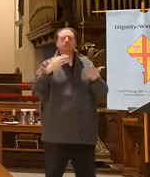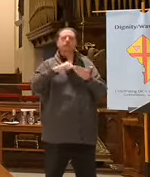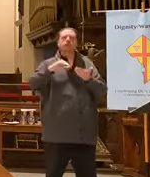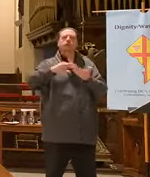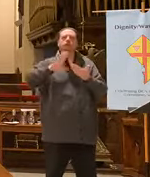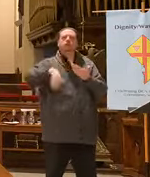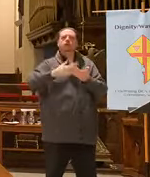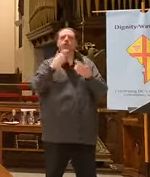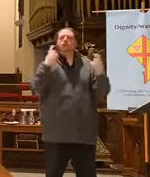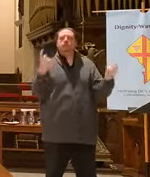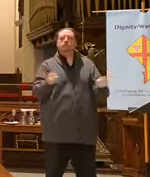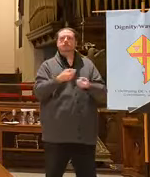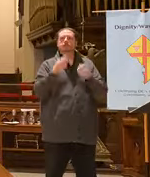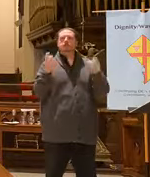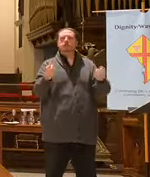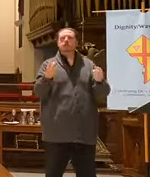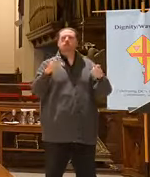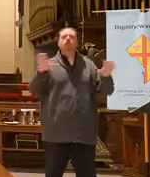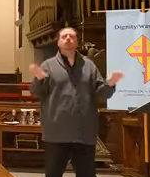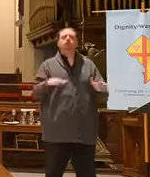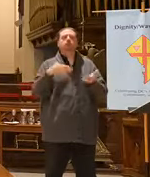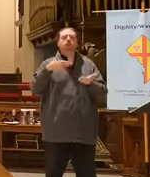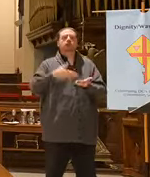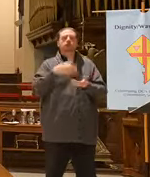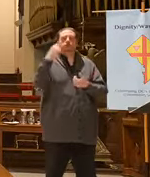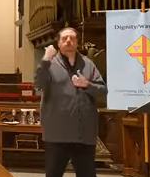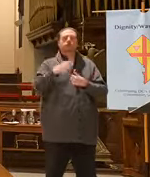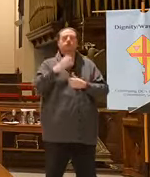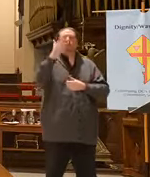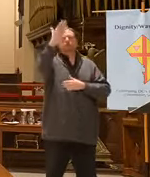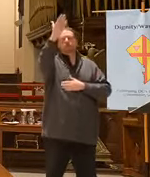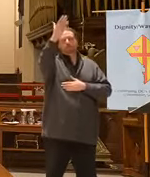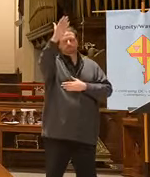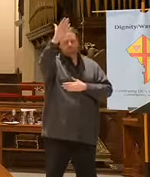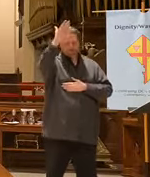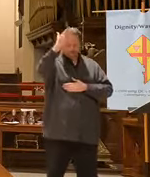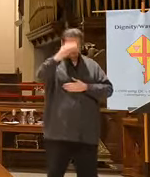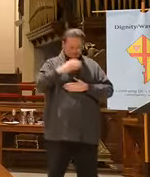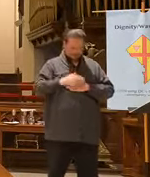of sins. Do this in memory of me."